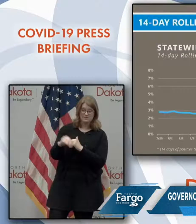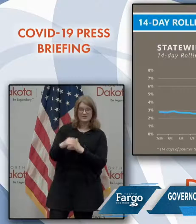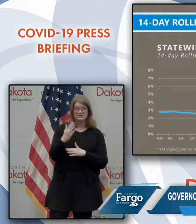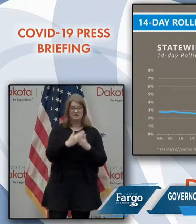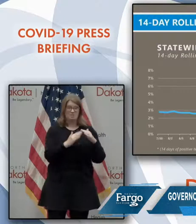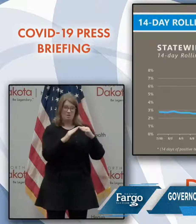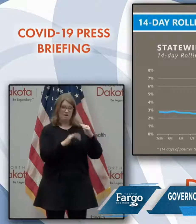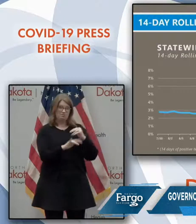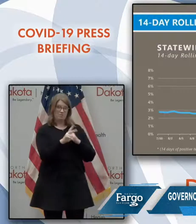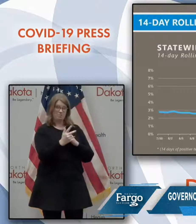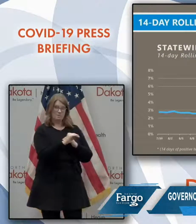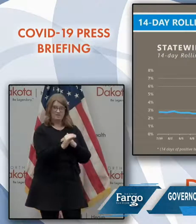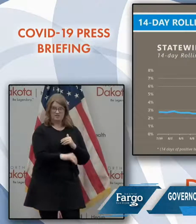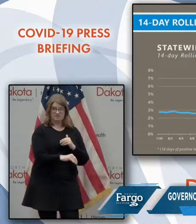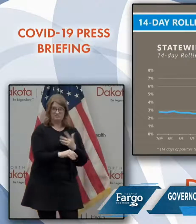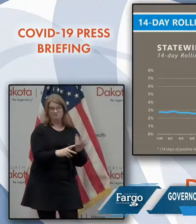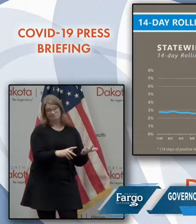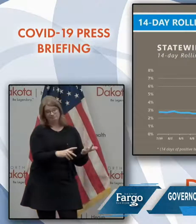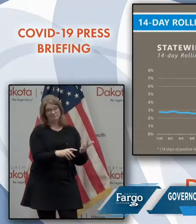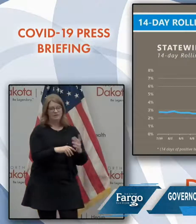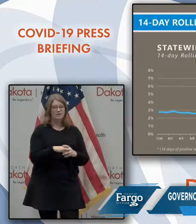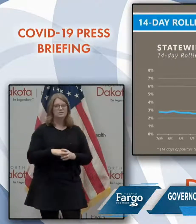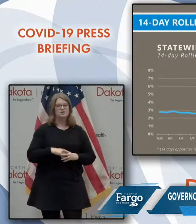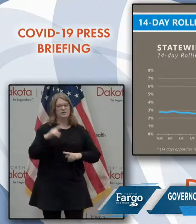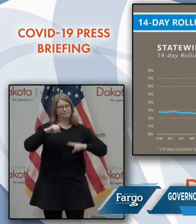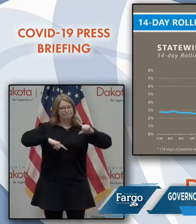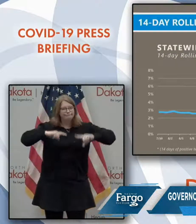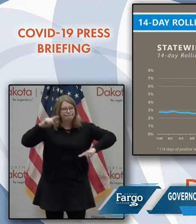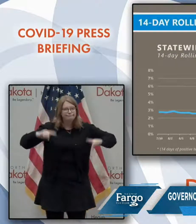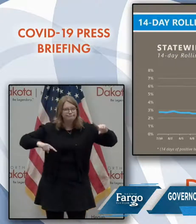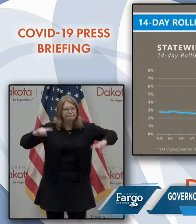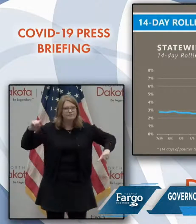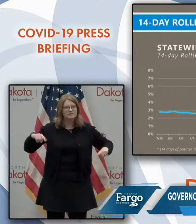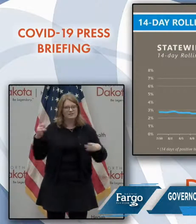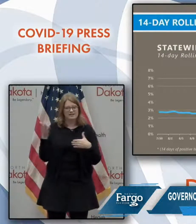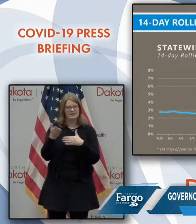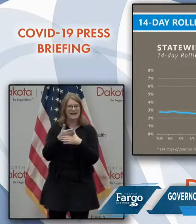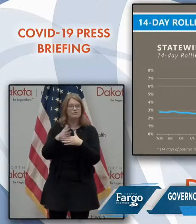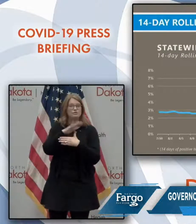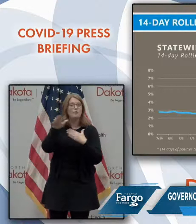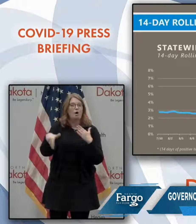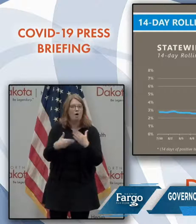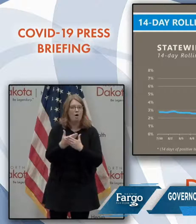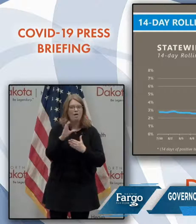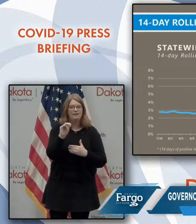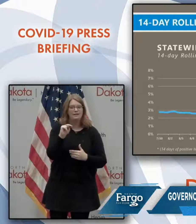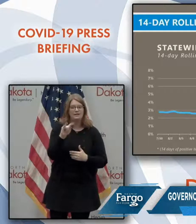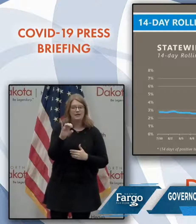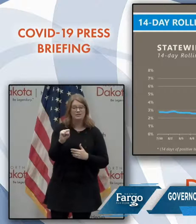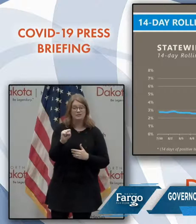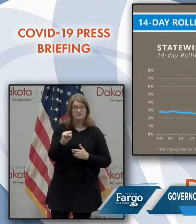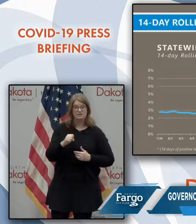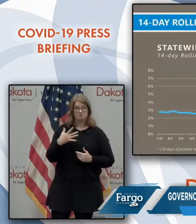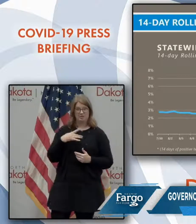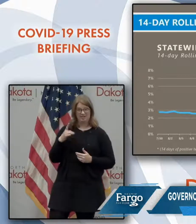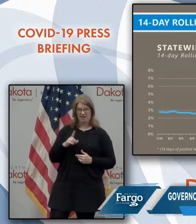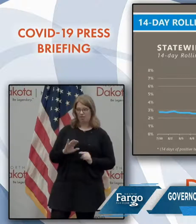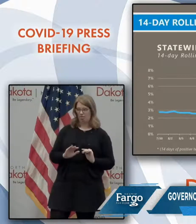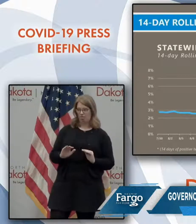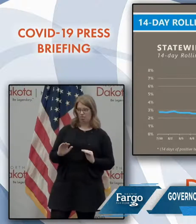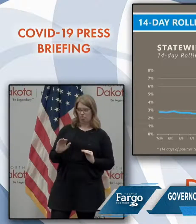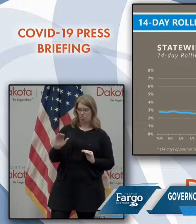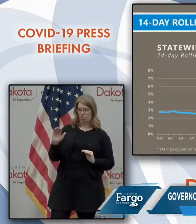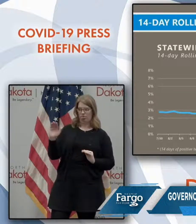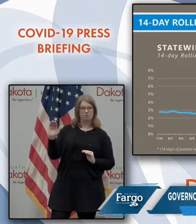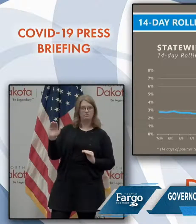3% positivity rate. So this is the average of that. But while we don't like the direction it's going, we do know that we're not